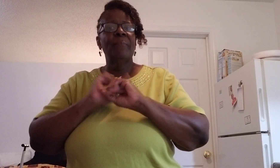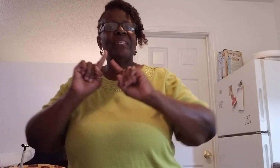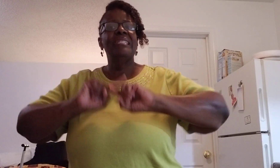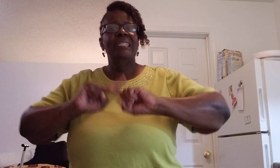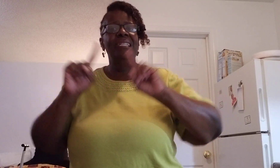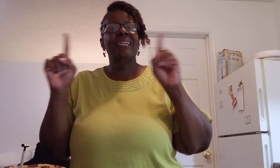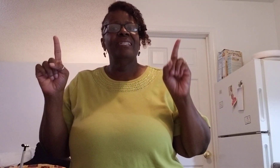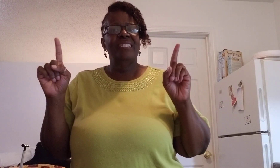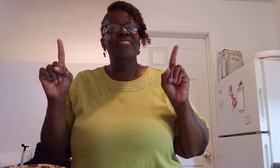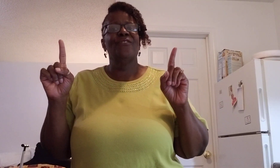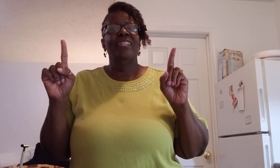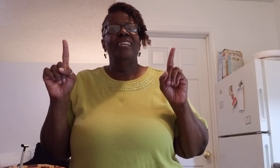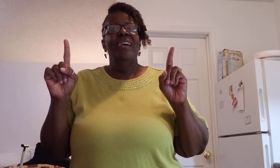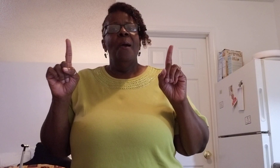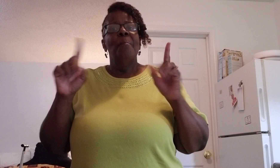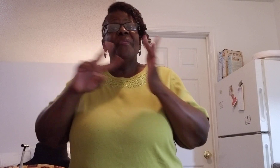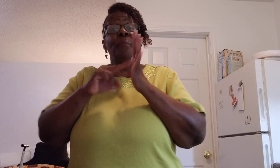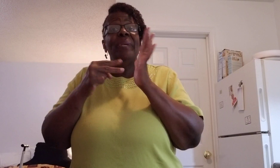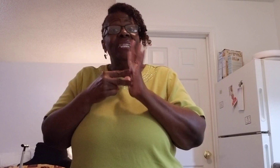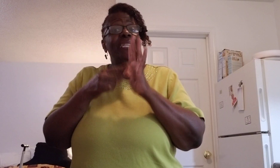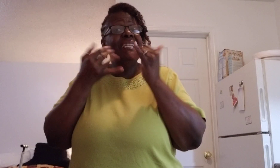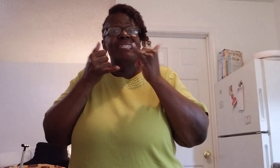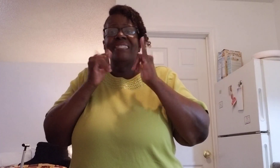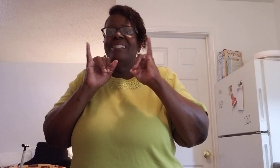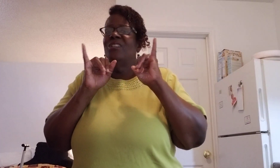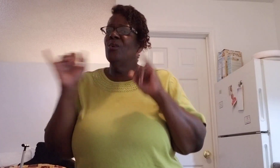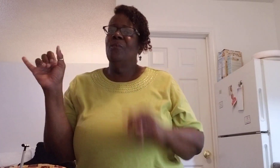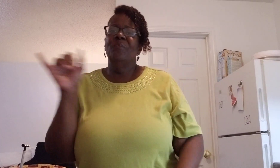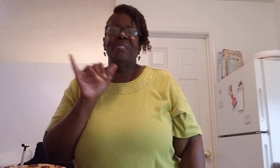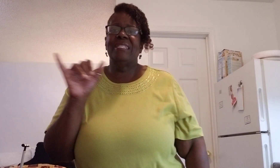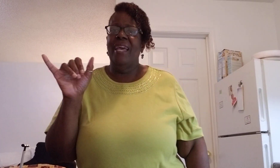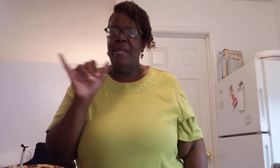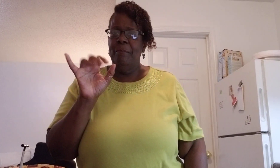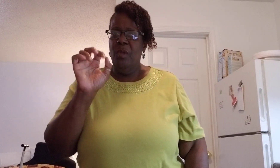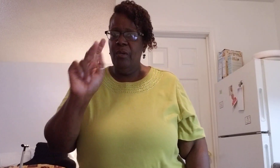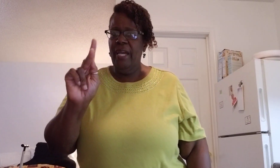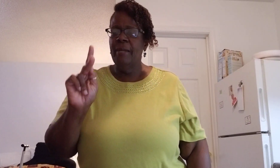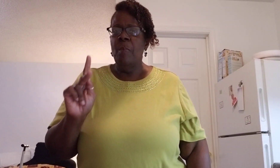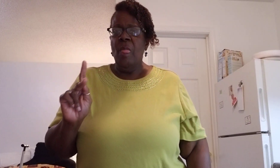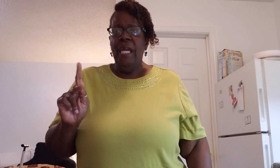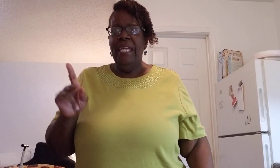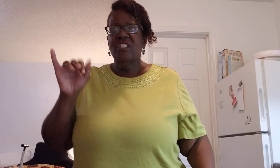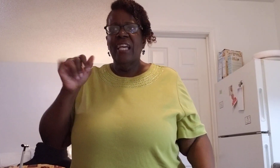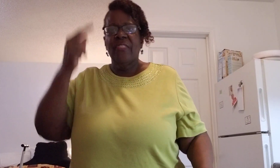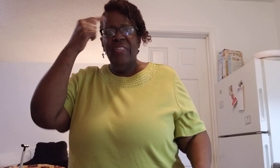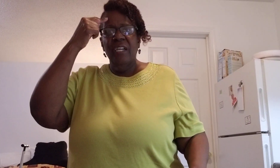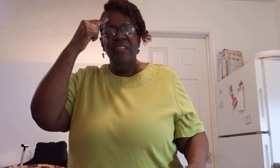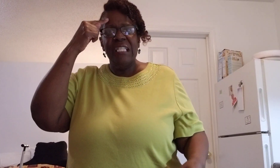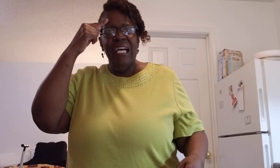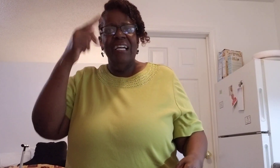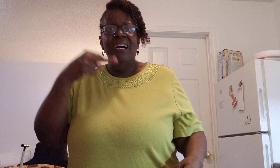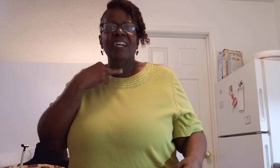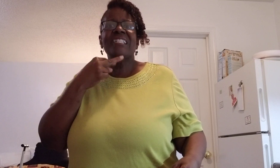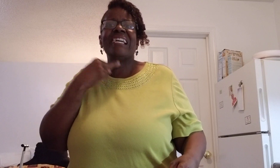something different, but the meaning is still the same. Okay, it's like, think of a